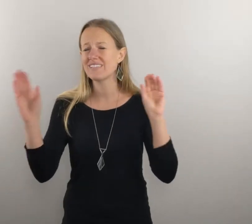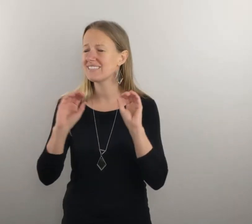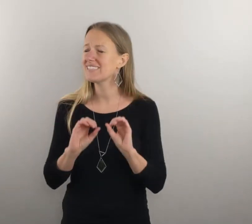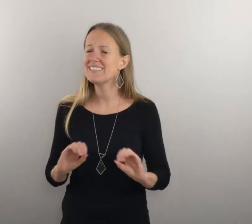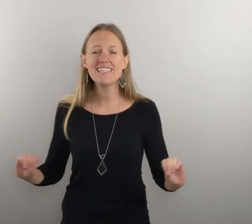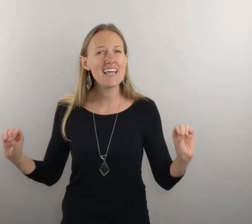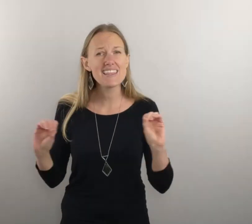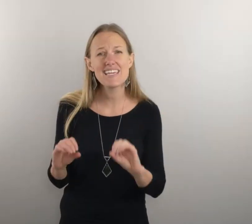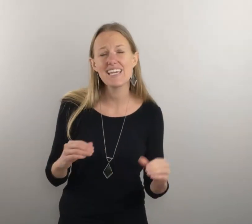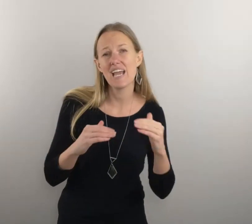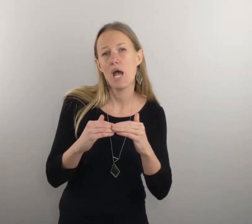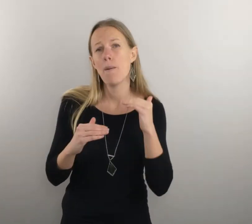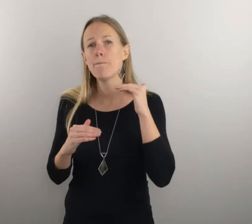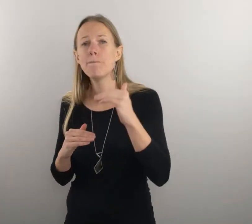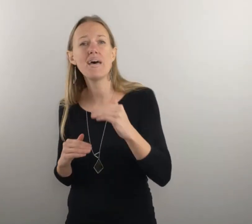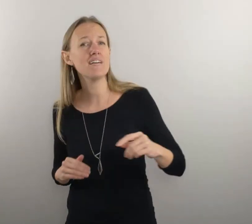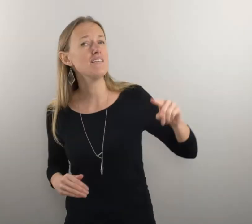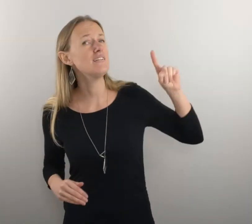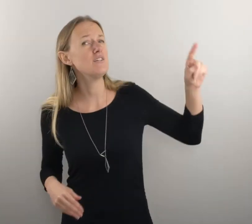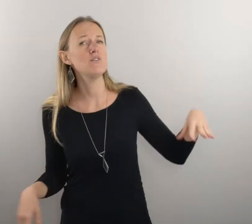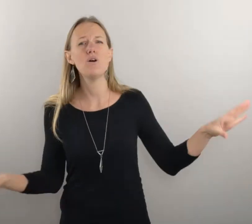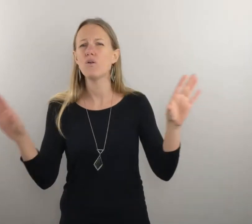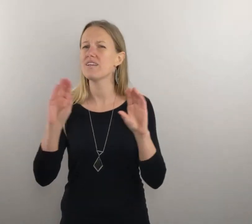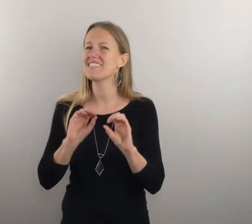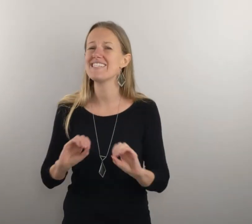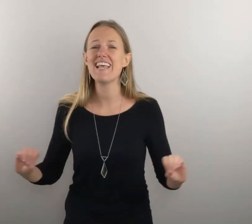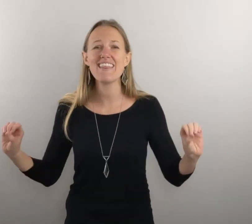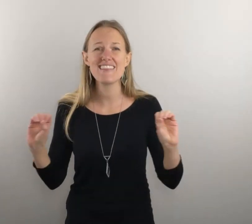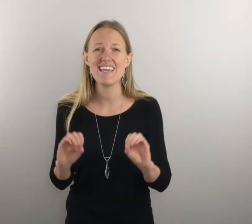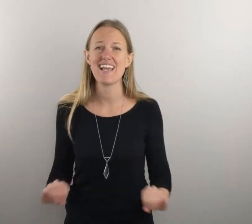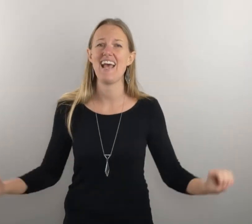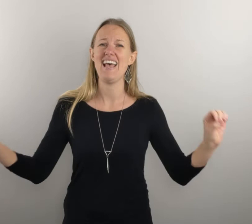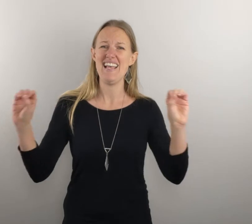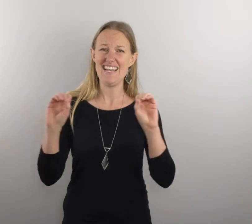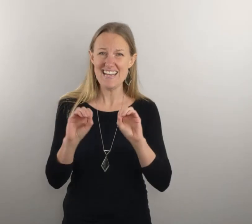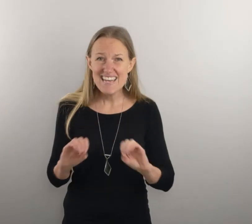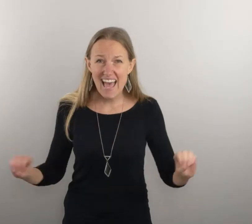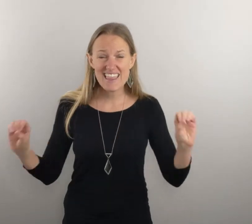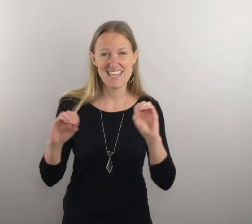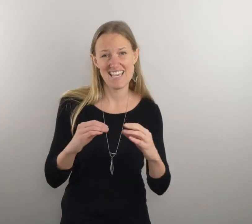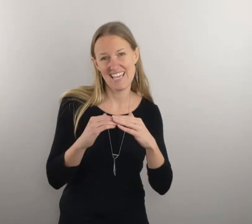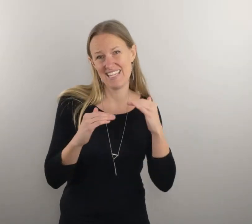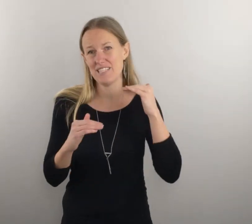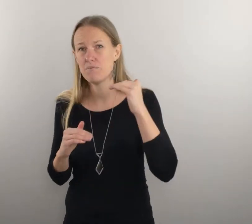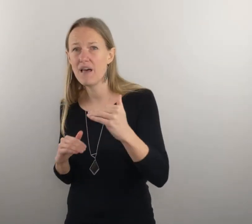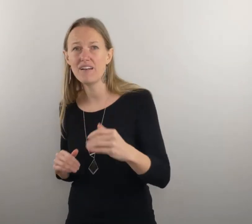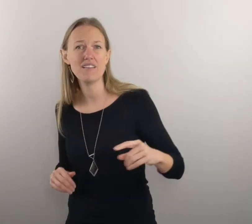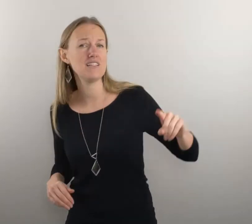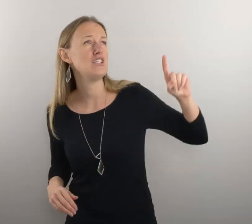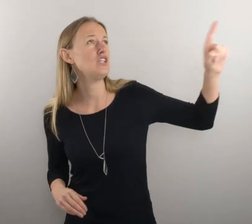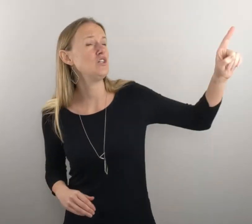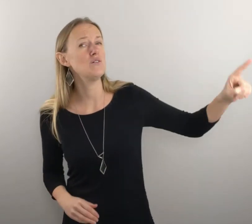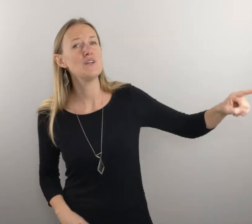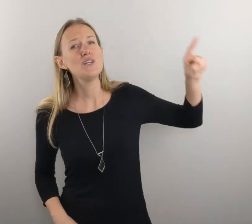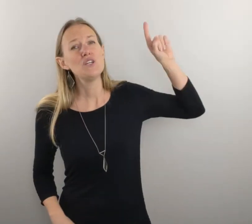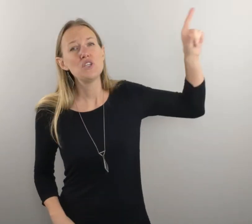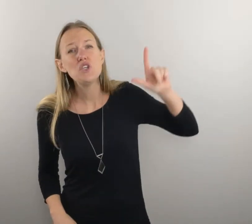there's nothing better than you. Oh, there's nothing. Nothing is better than you.